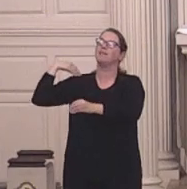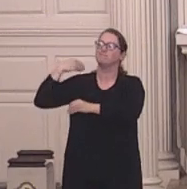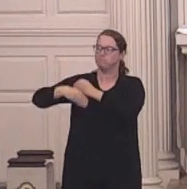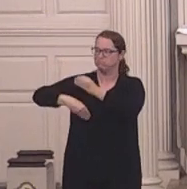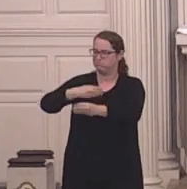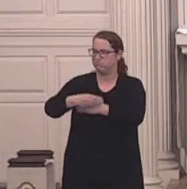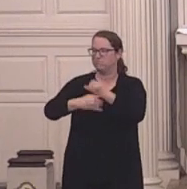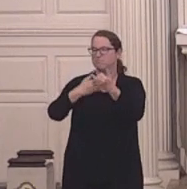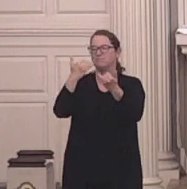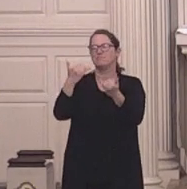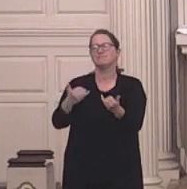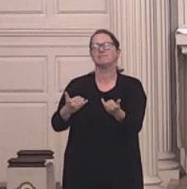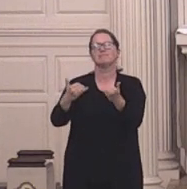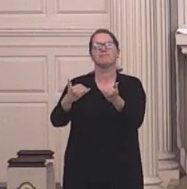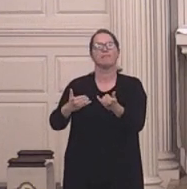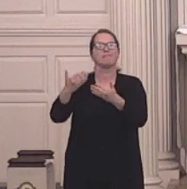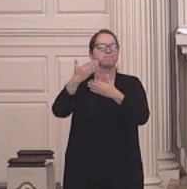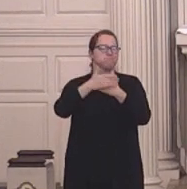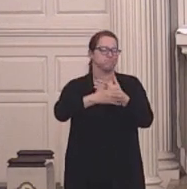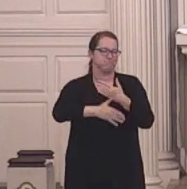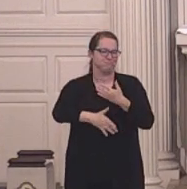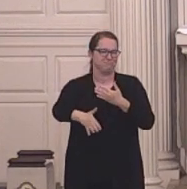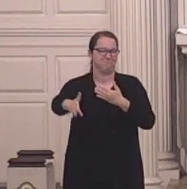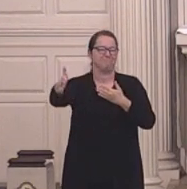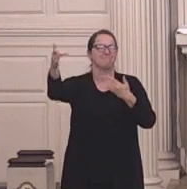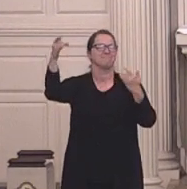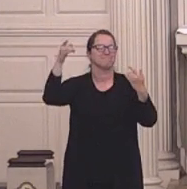rehearsed. Hear the new law's new